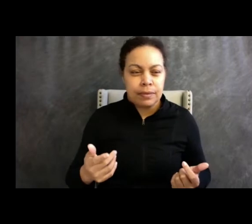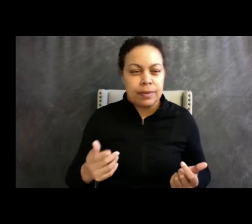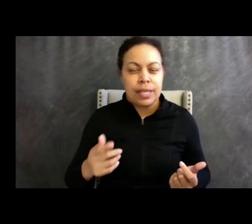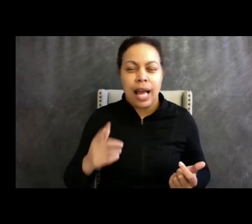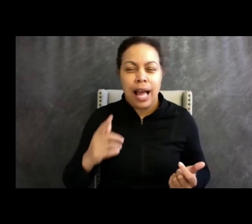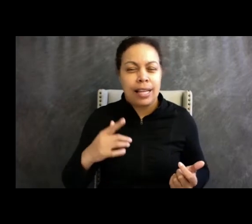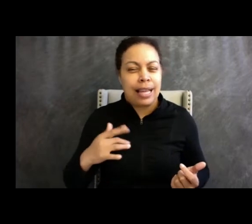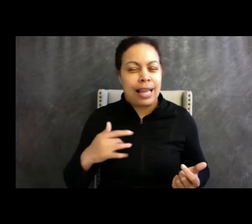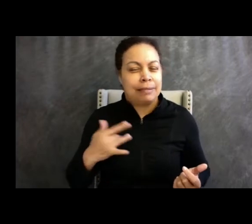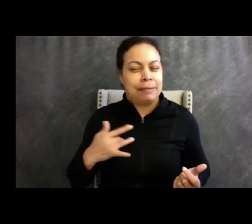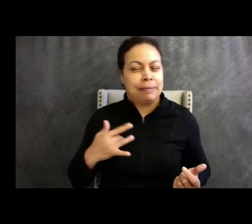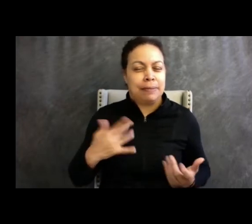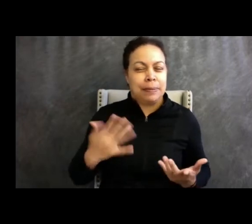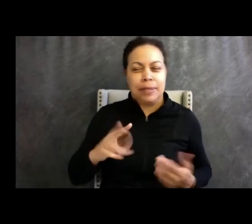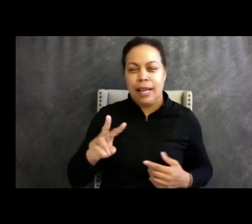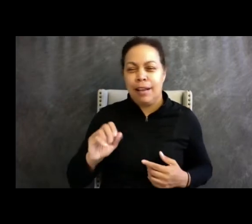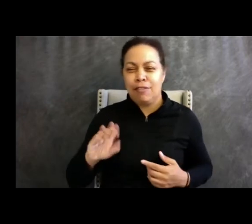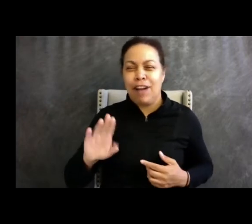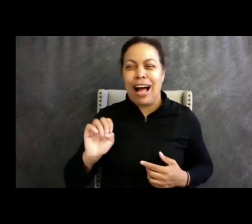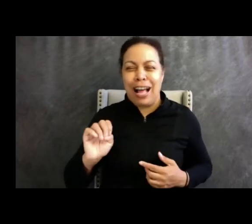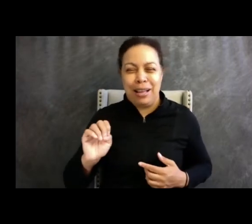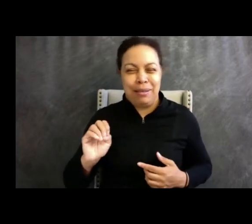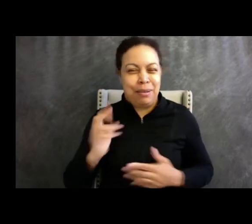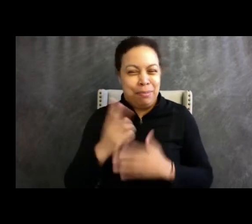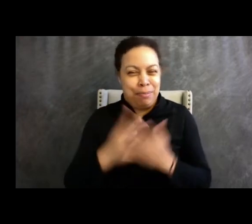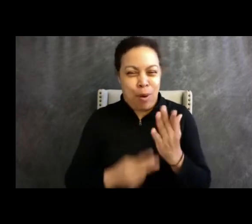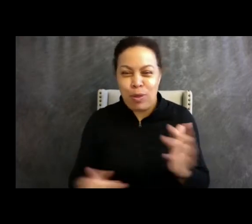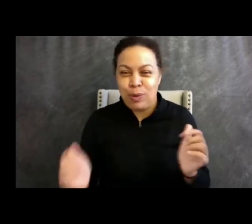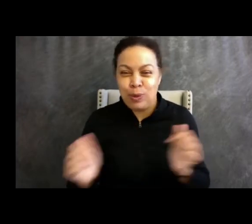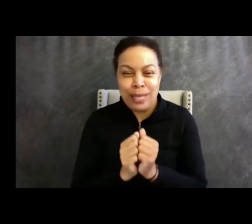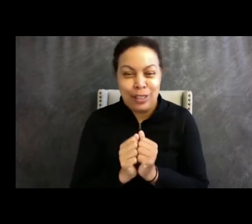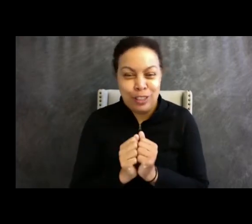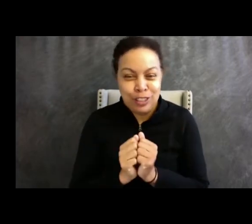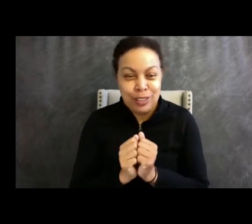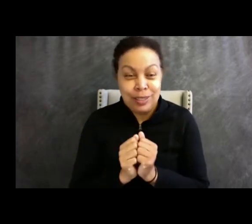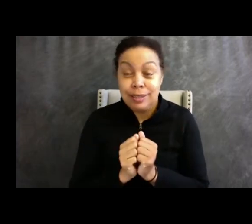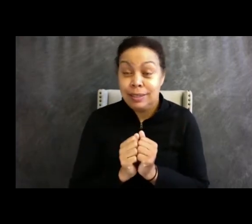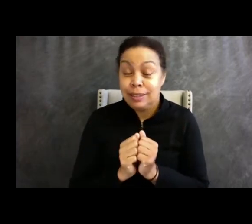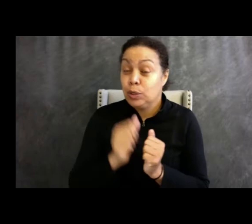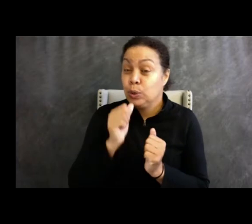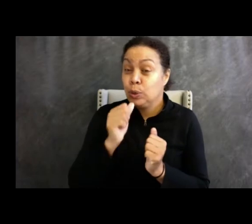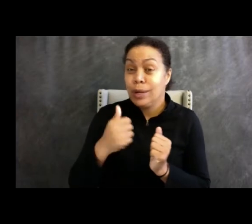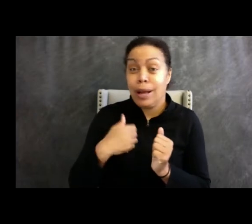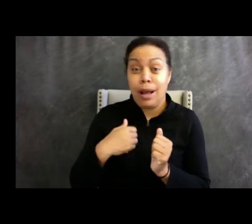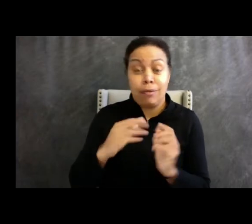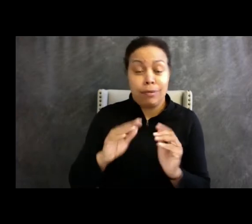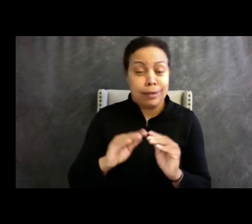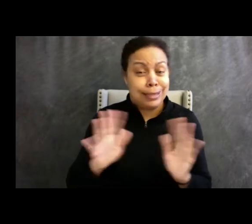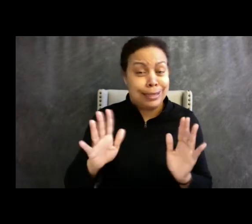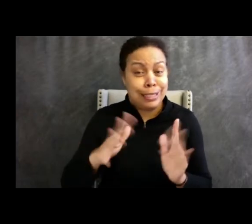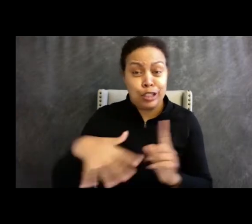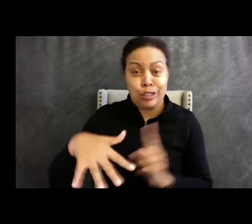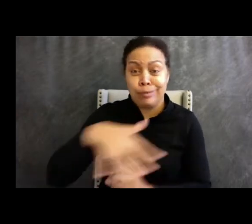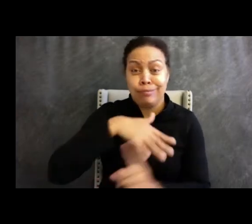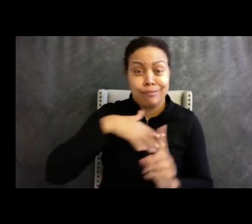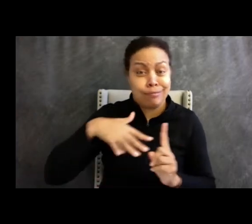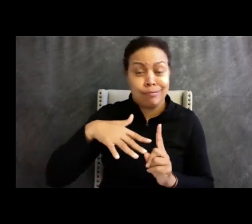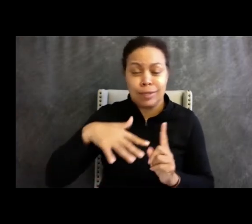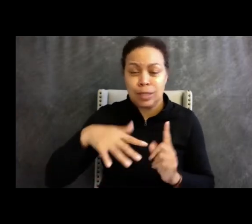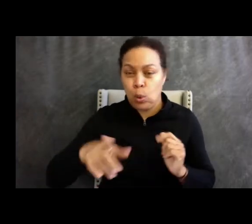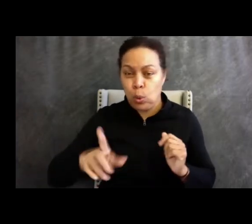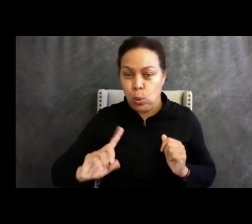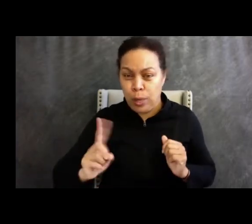vibes that help each other. If there is no concrete setting, like if we do not know that this happened